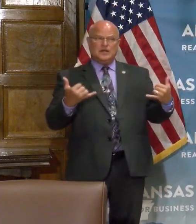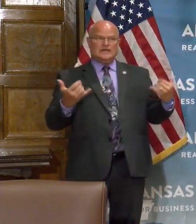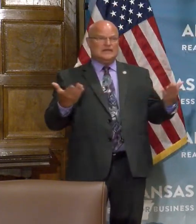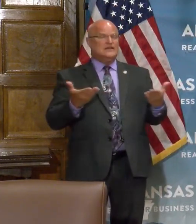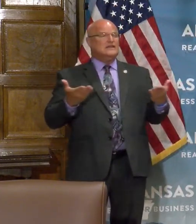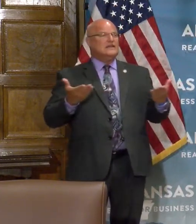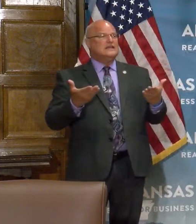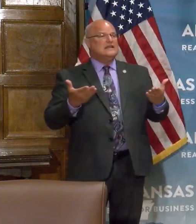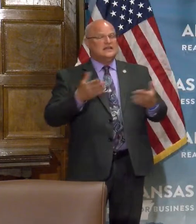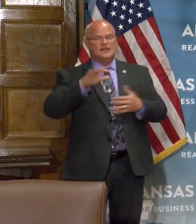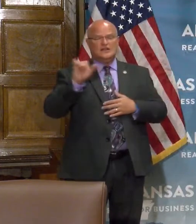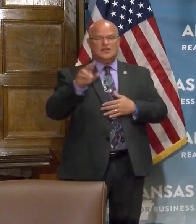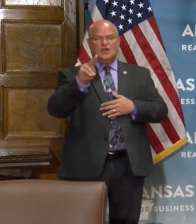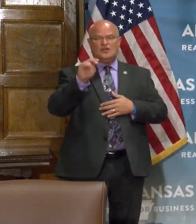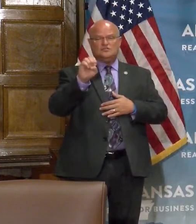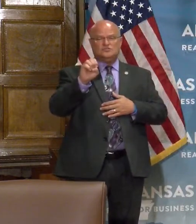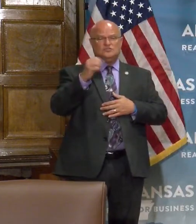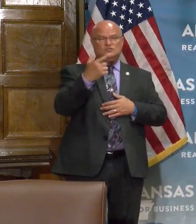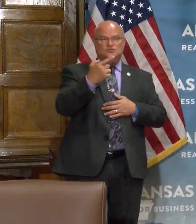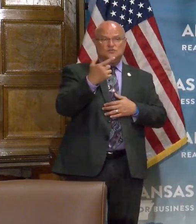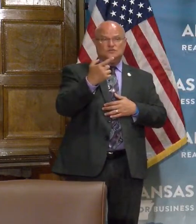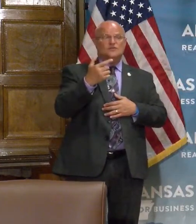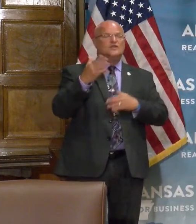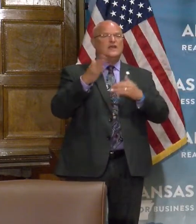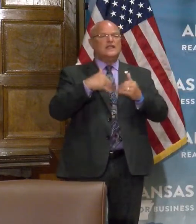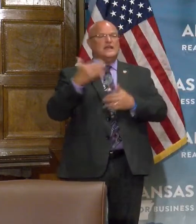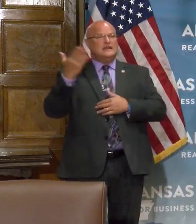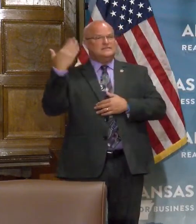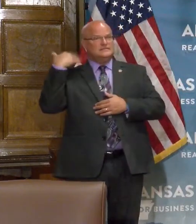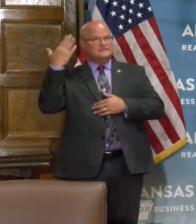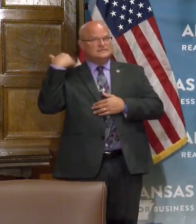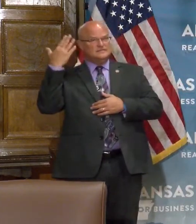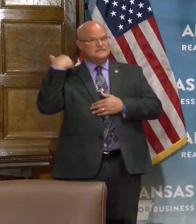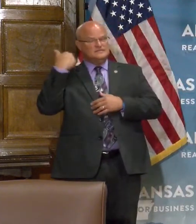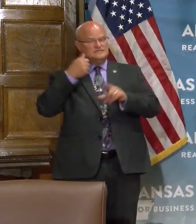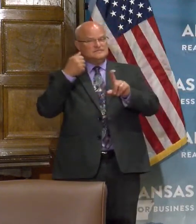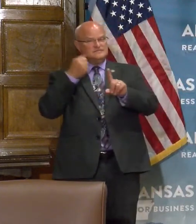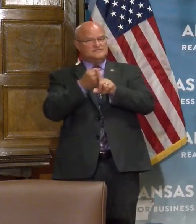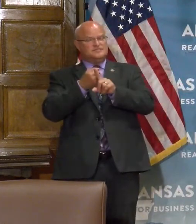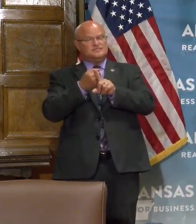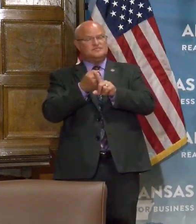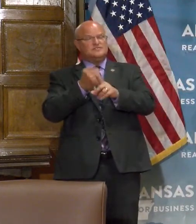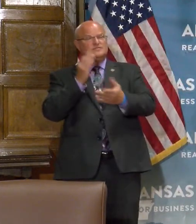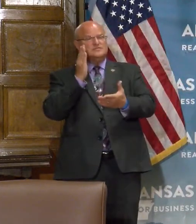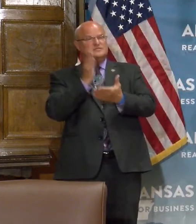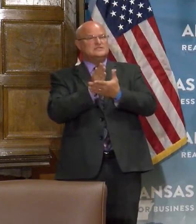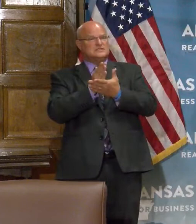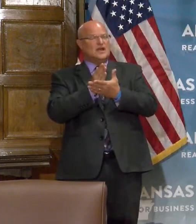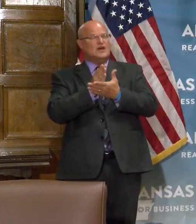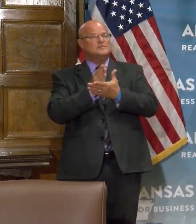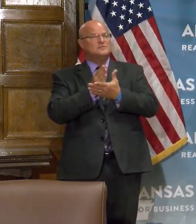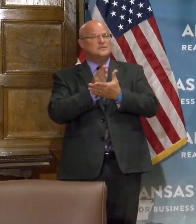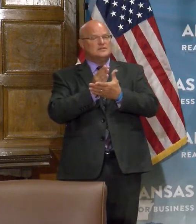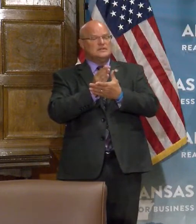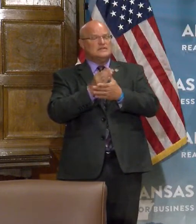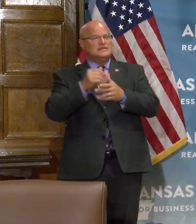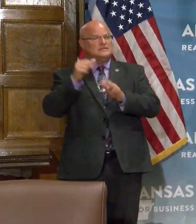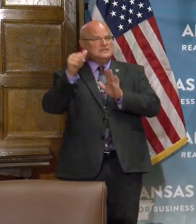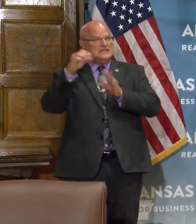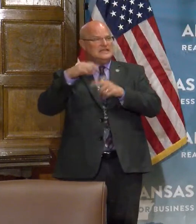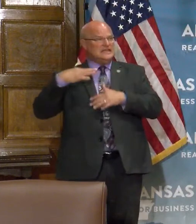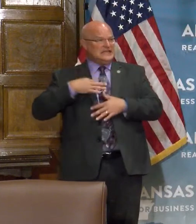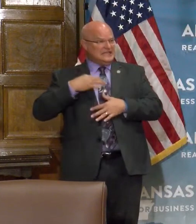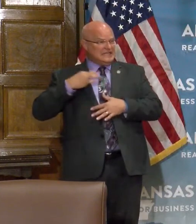here on June 21st than we were when the halt in elective